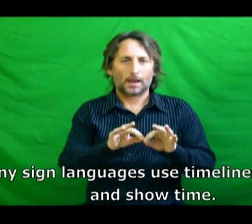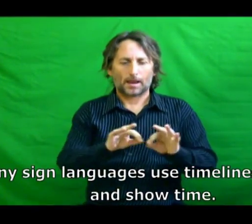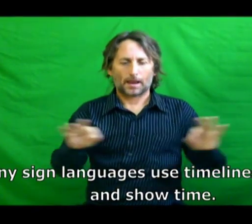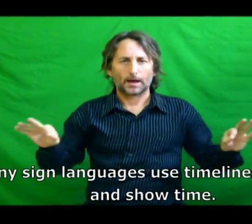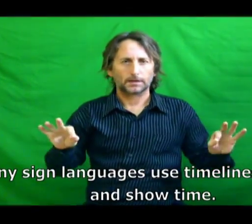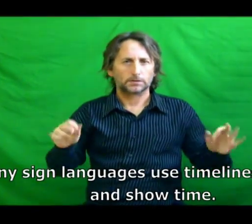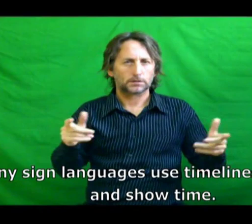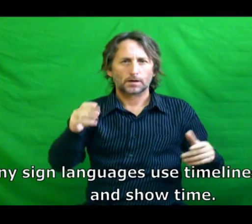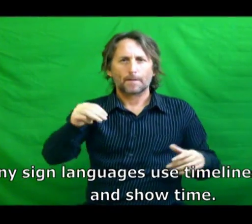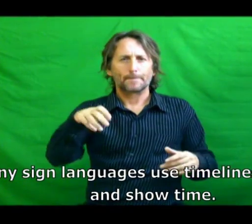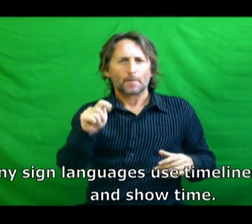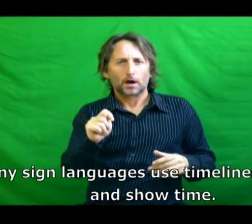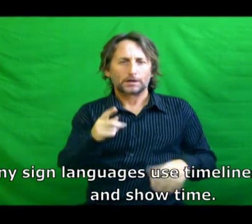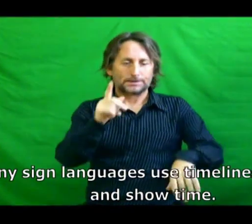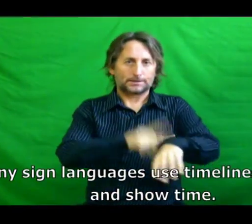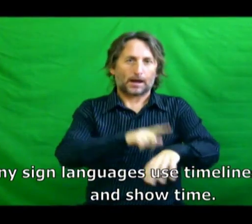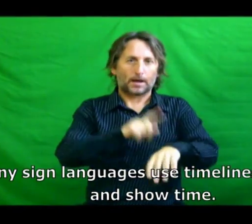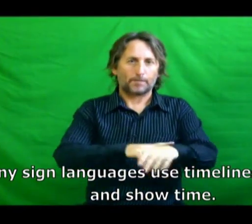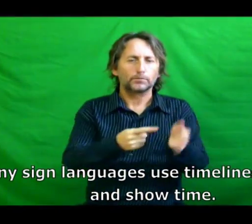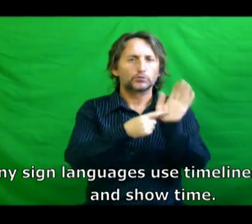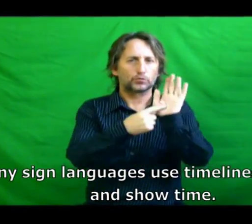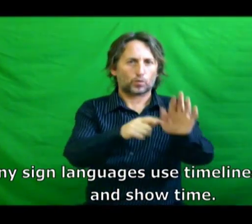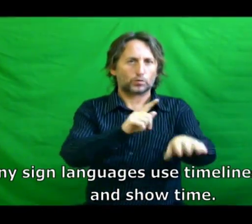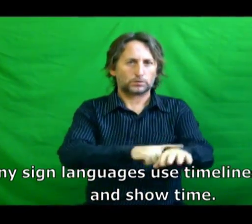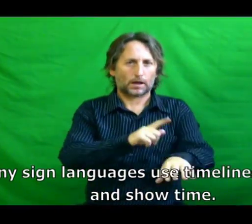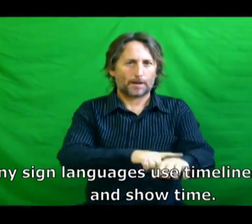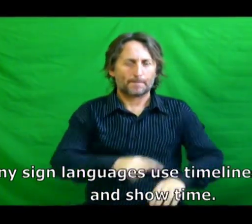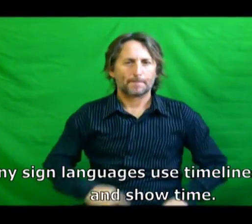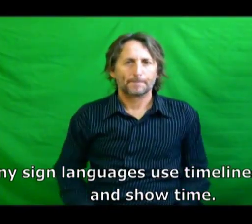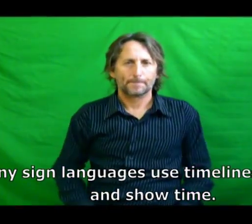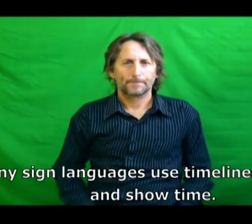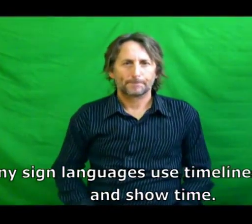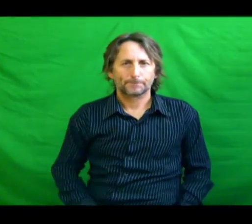Many sign languages use timelines to mark and show time.